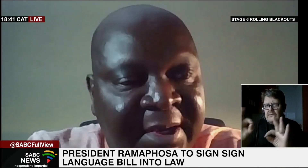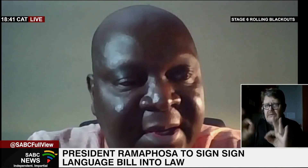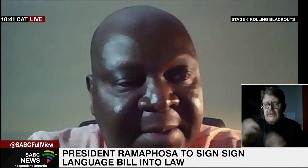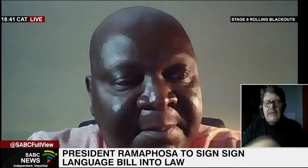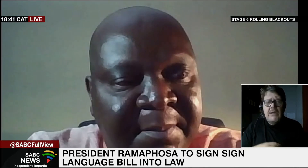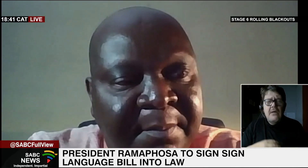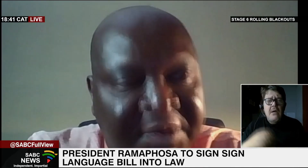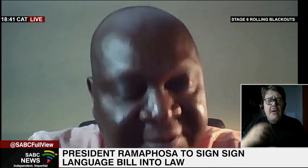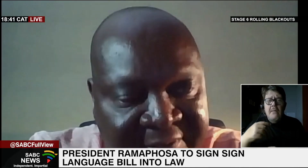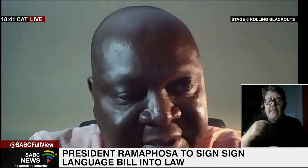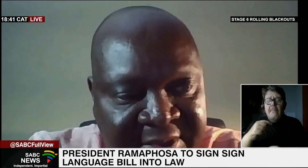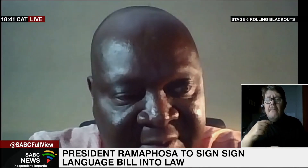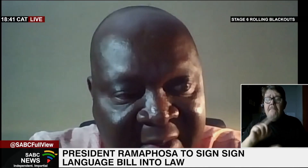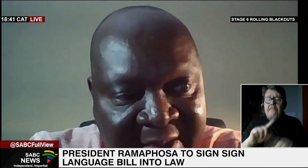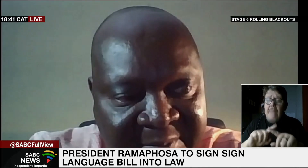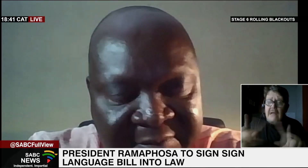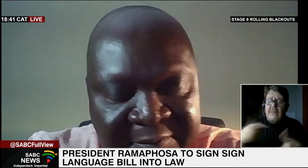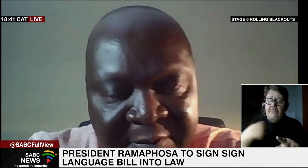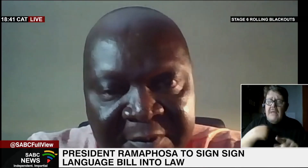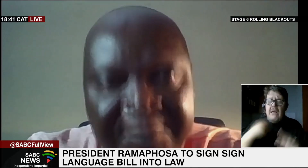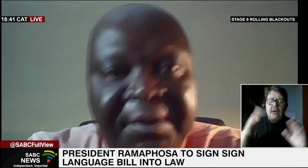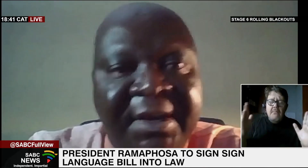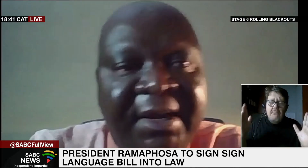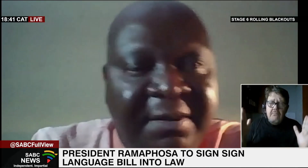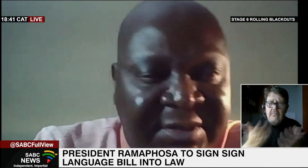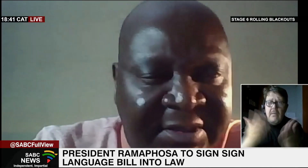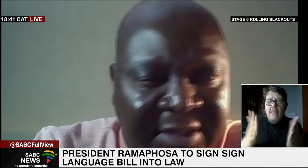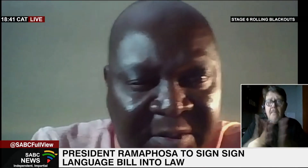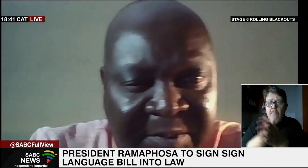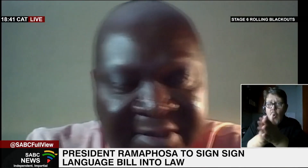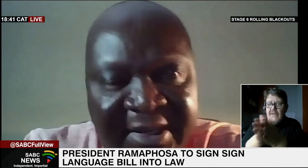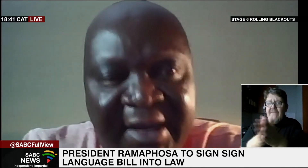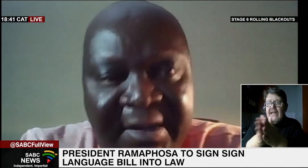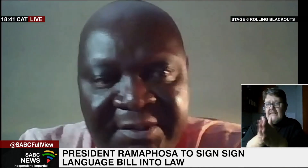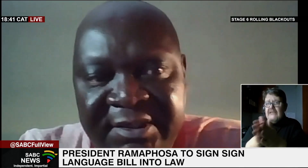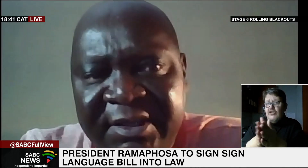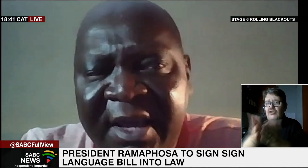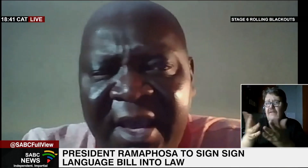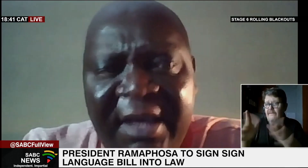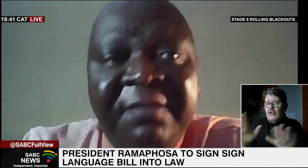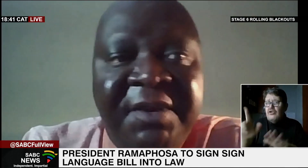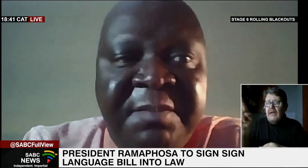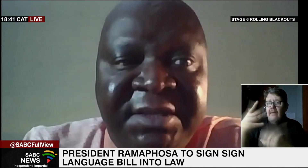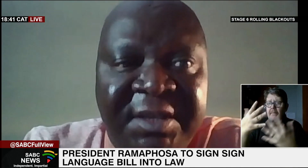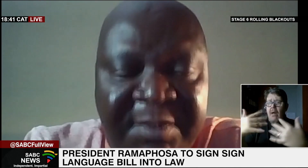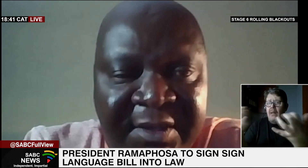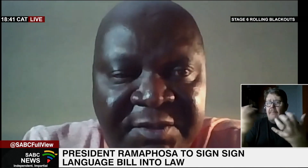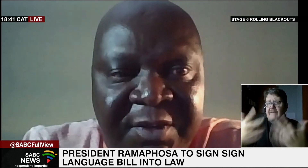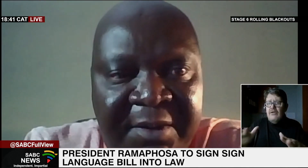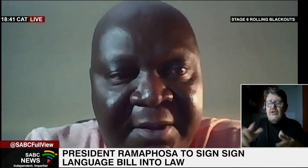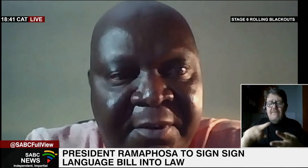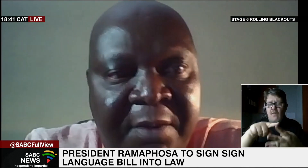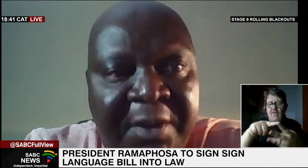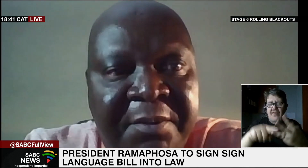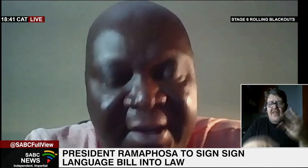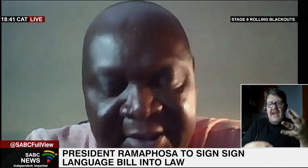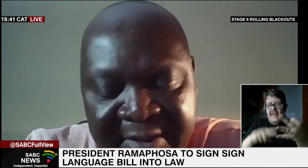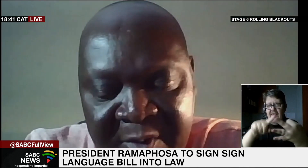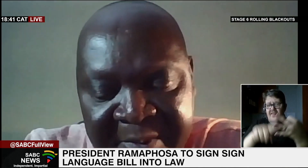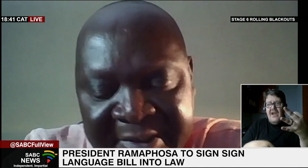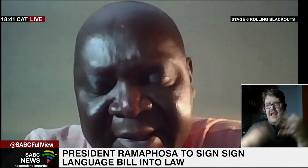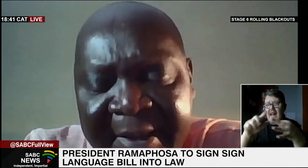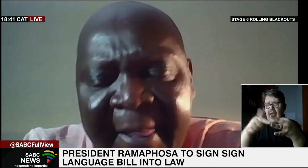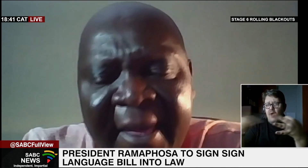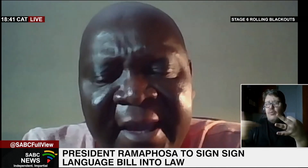make motivation in Parliament for the 3 languages, including sign languages. And I'm very much happy that we are where we are at the